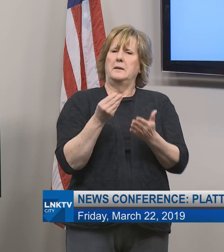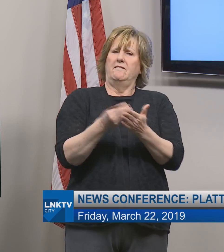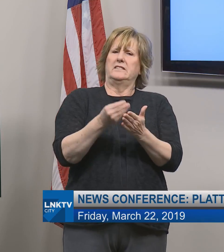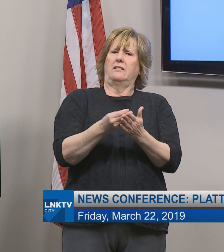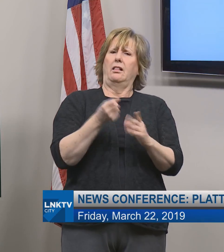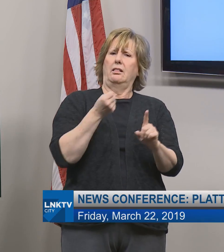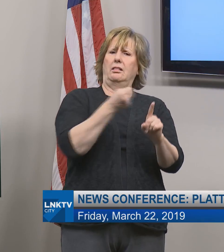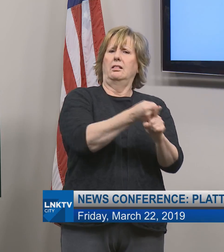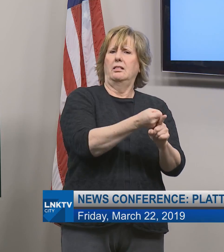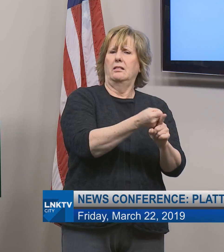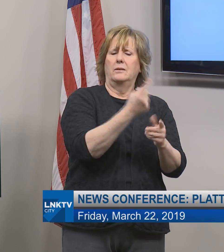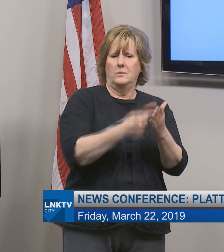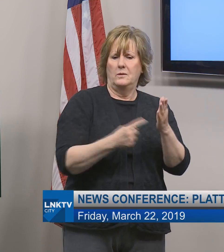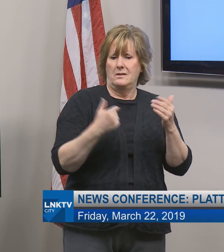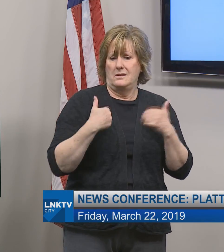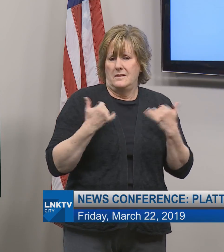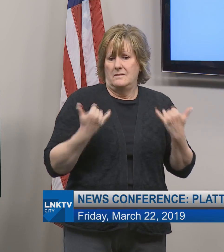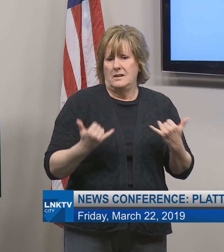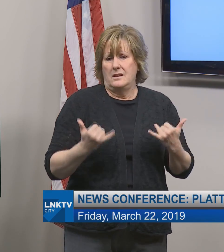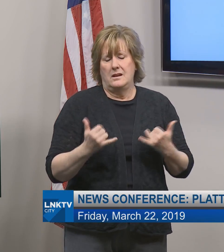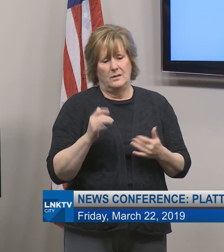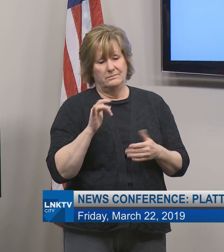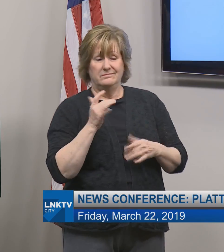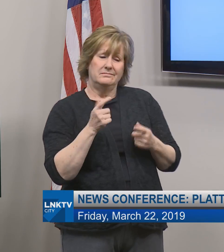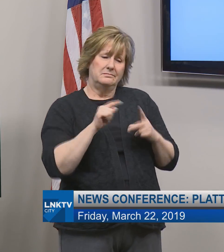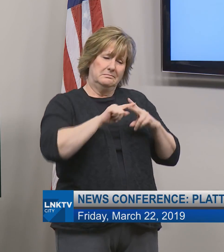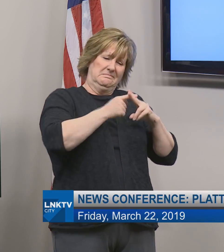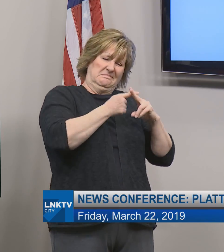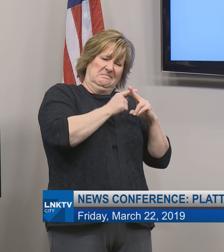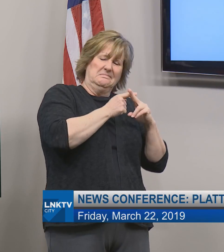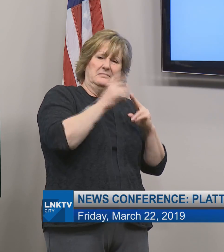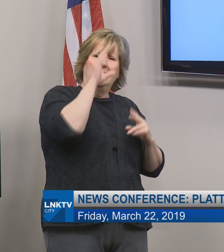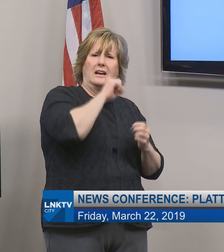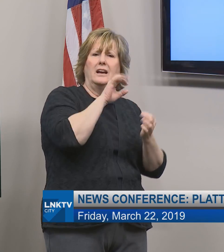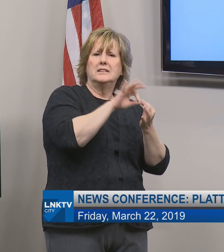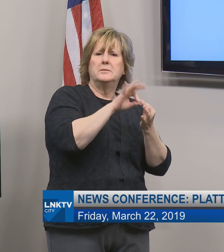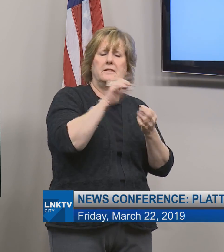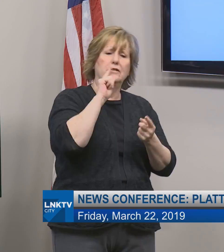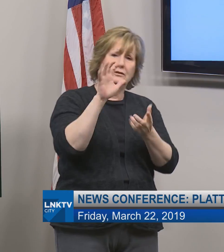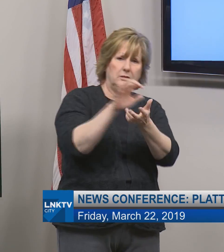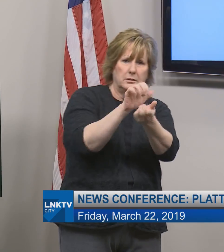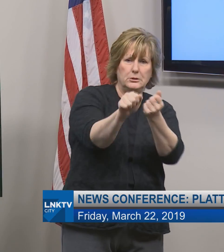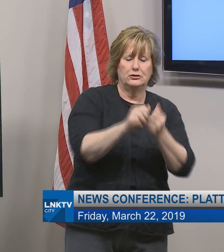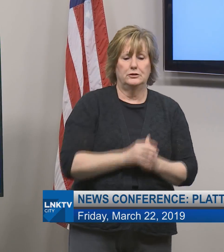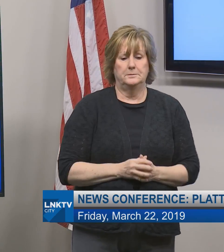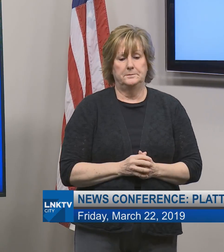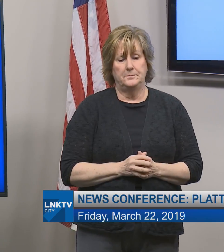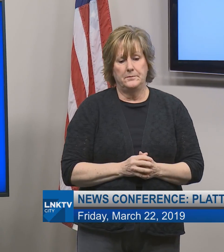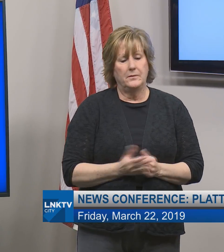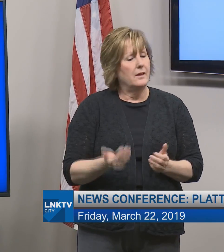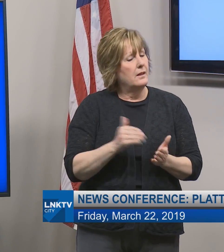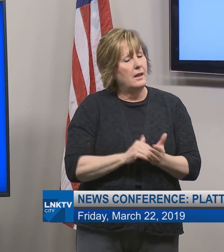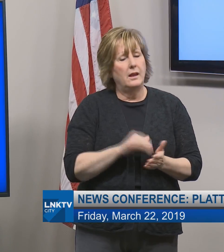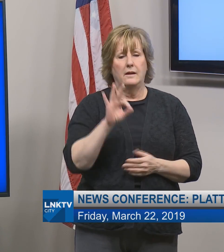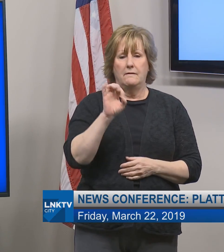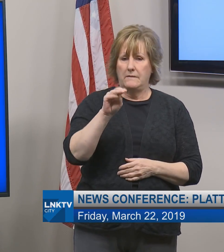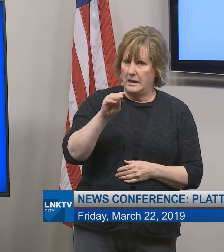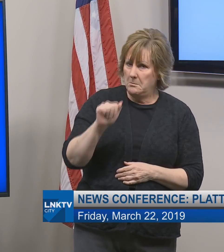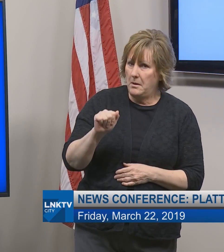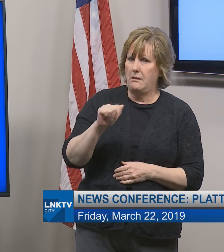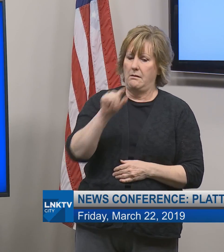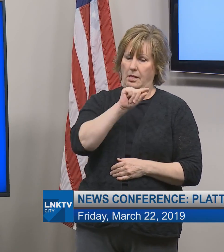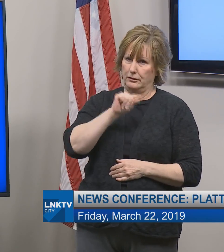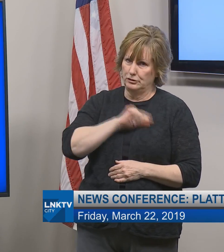impact, and what we have as early estimates for the damage out there. Again, this is FEMA